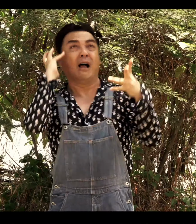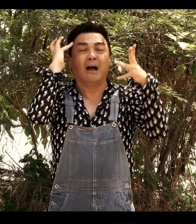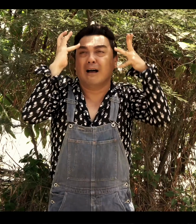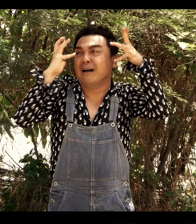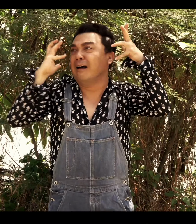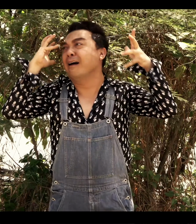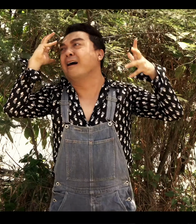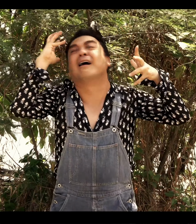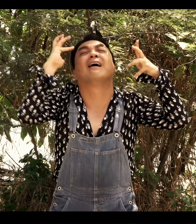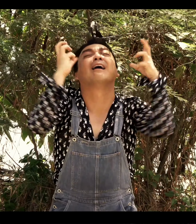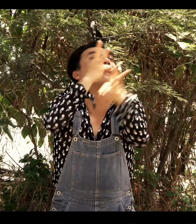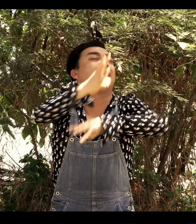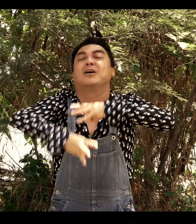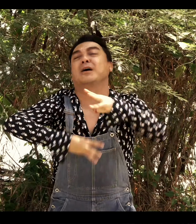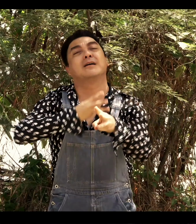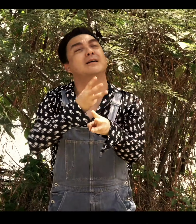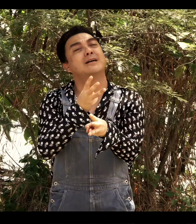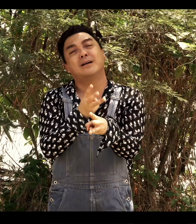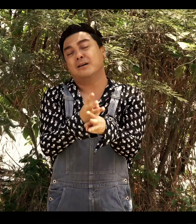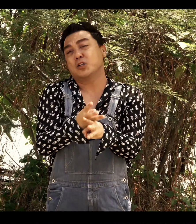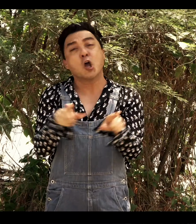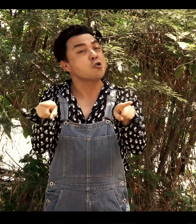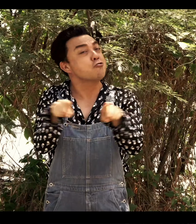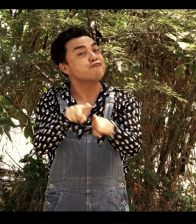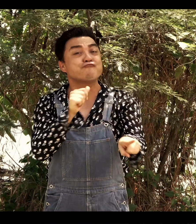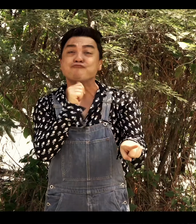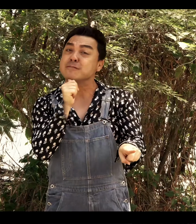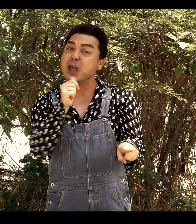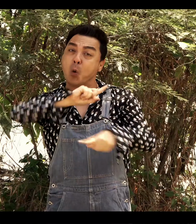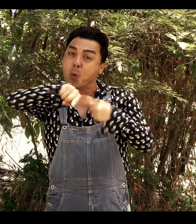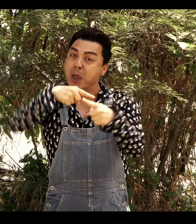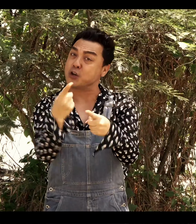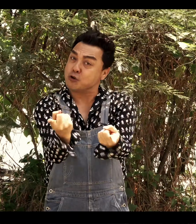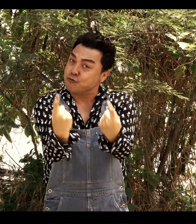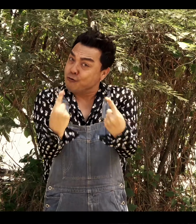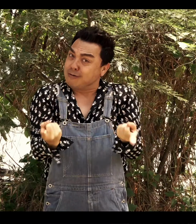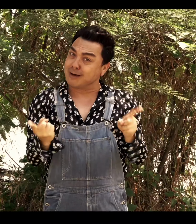order. It's not a sound when you're not